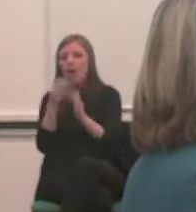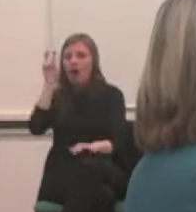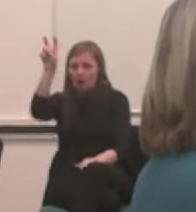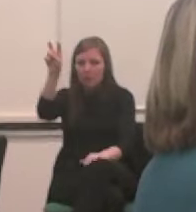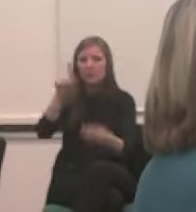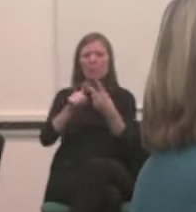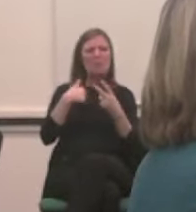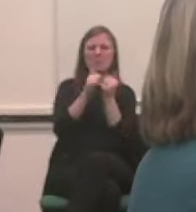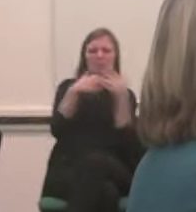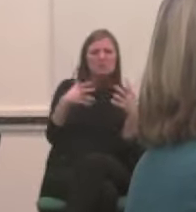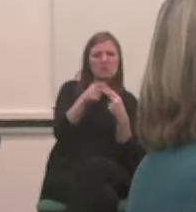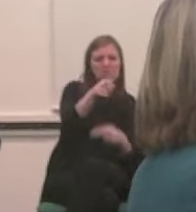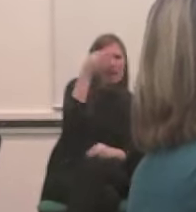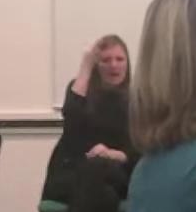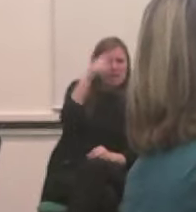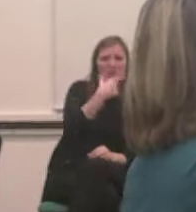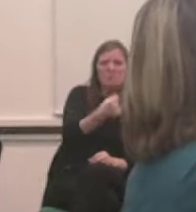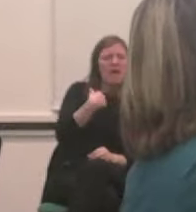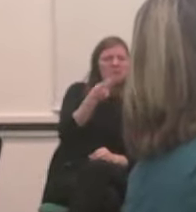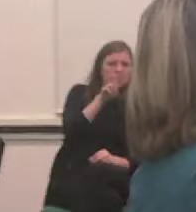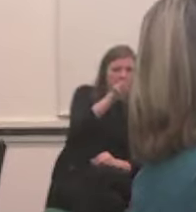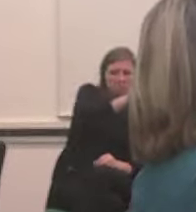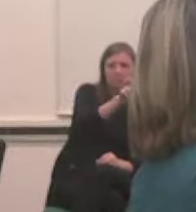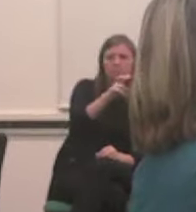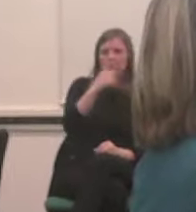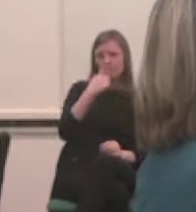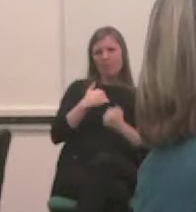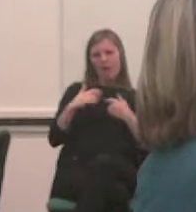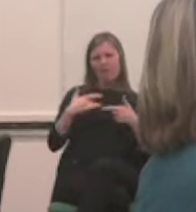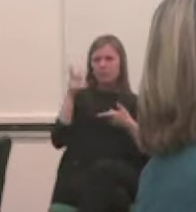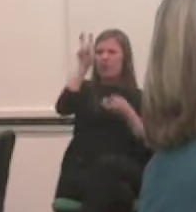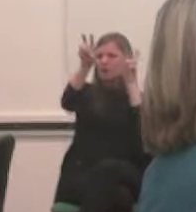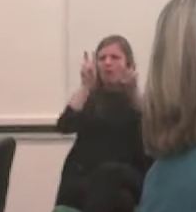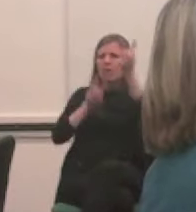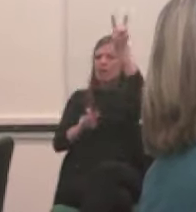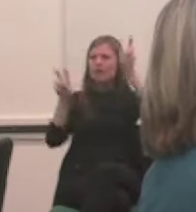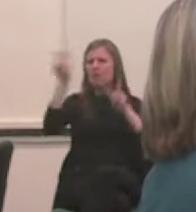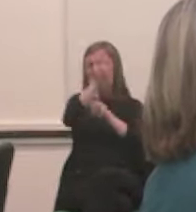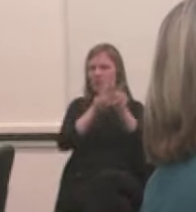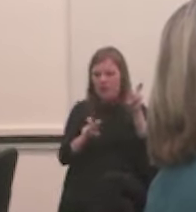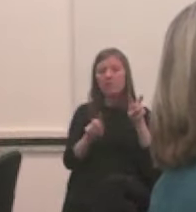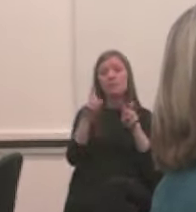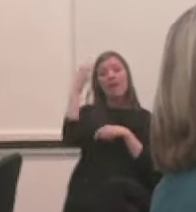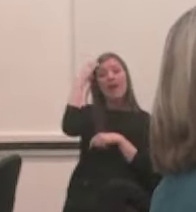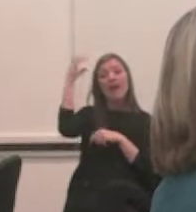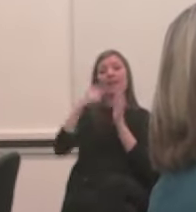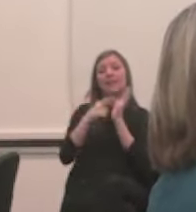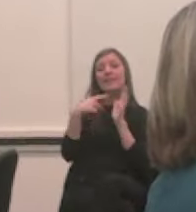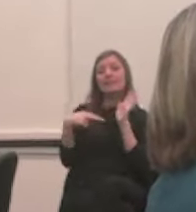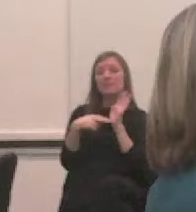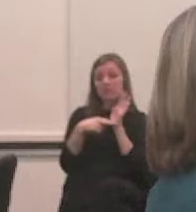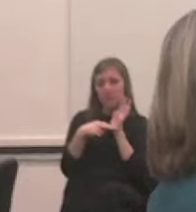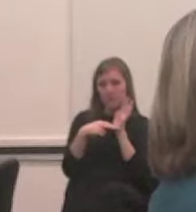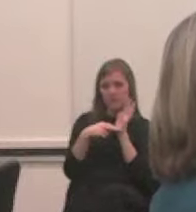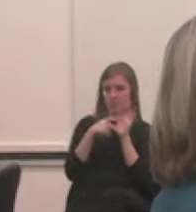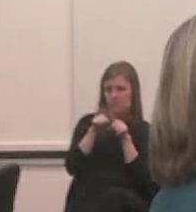with what Councillor Trump has said in this particular thing. But Kington, it's what you were saying